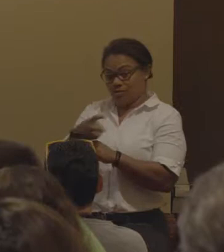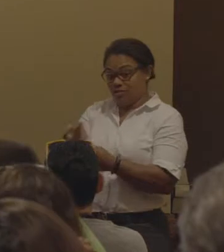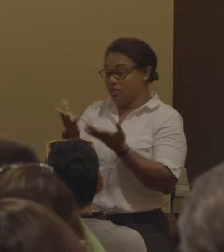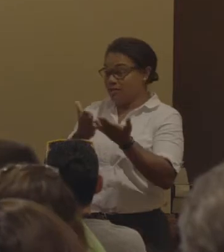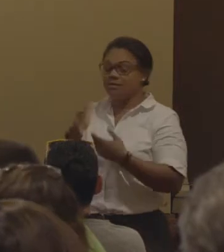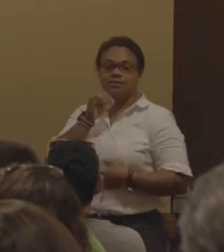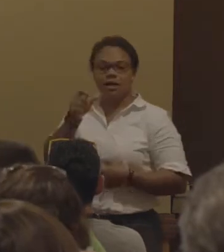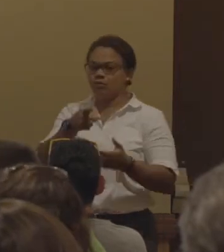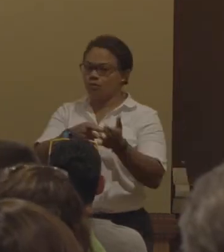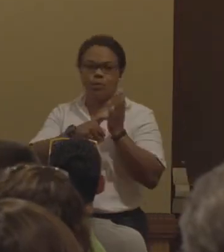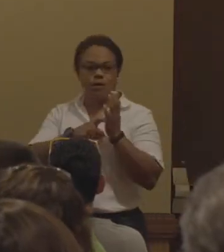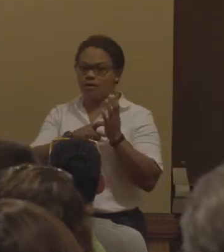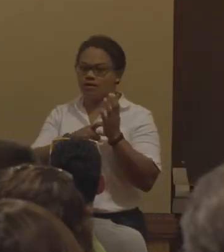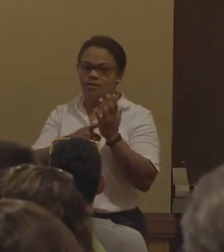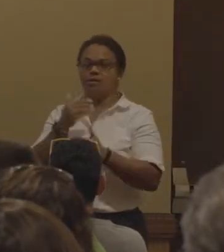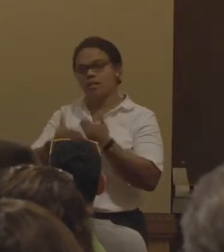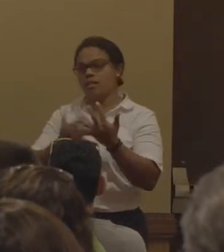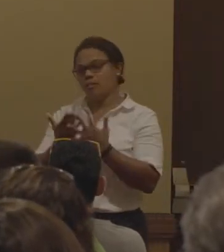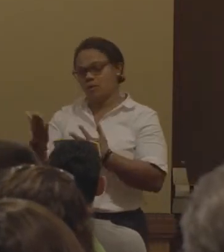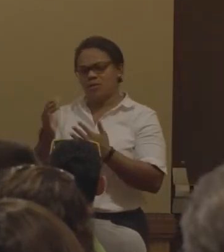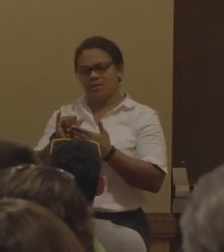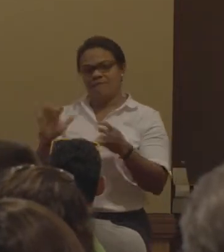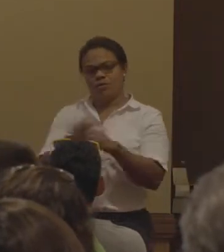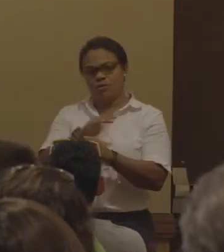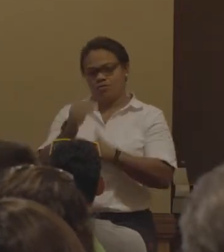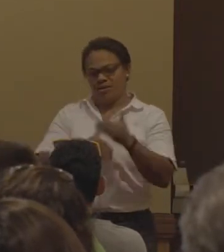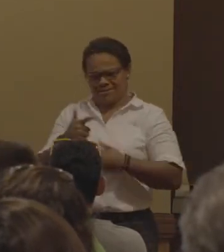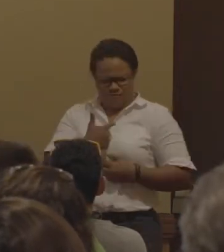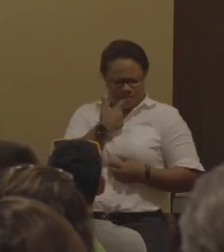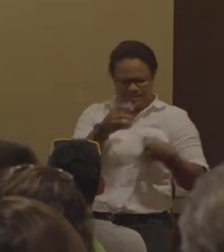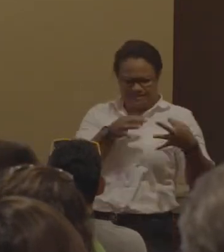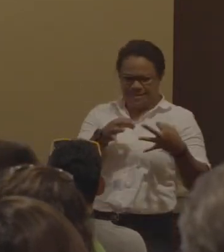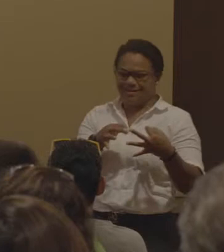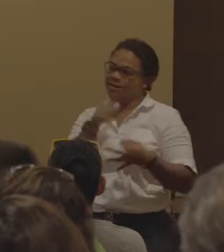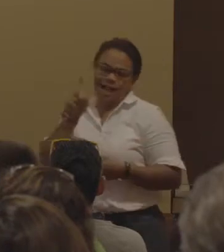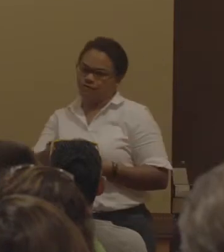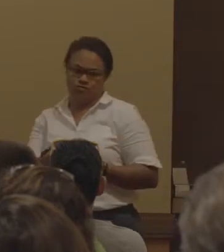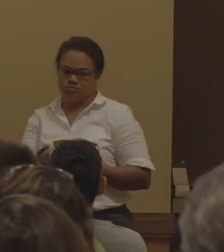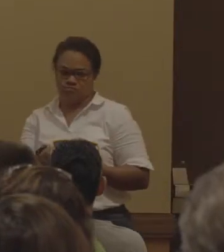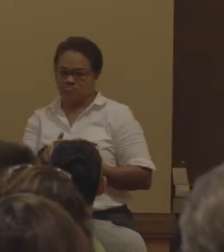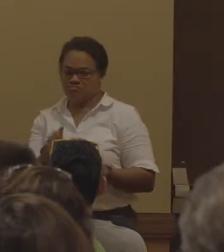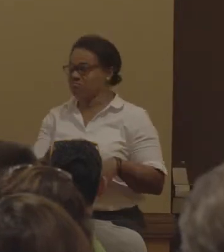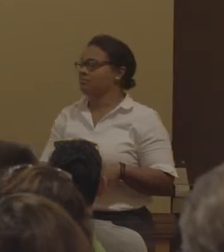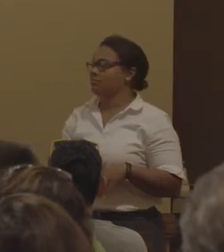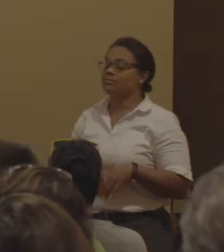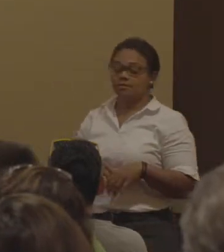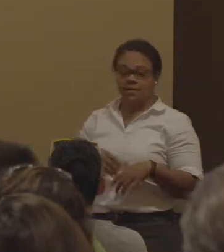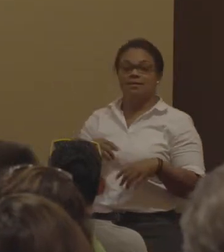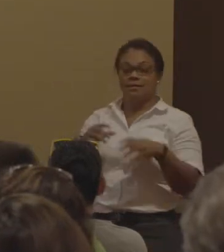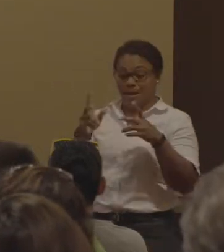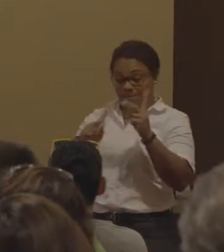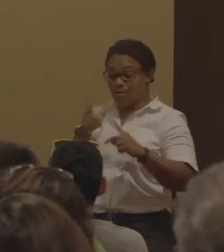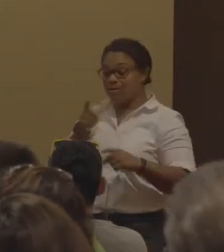have to go through that full eligibility process that I talked about a minute ago. Okay? This is provided to individuals who